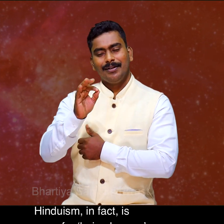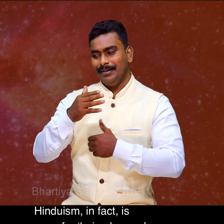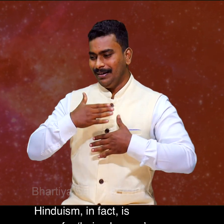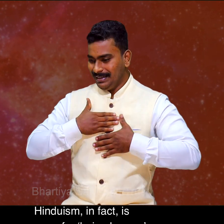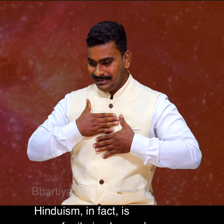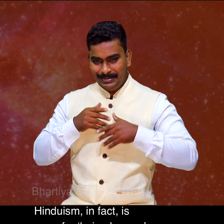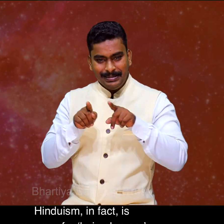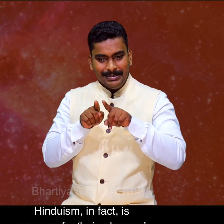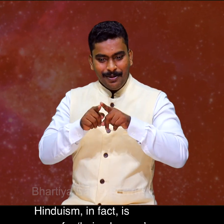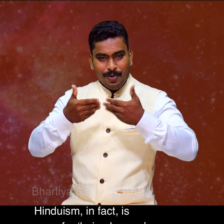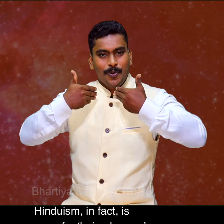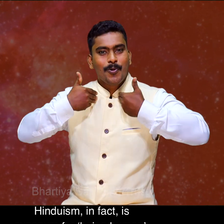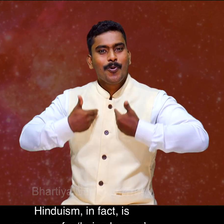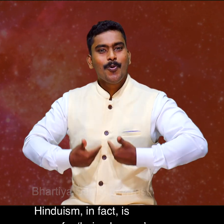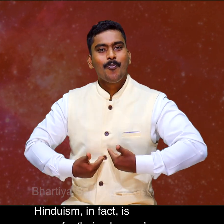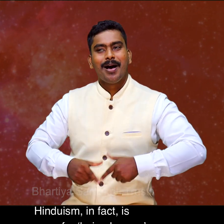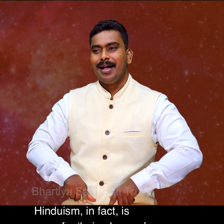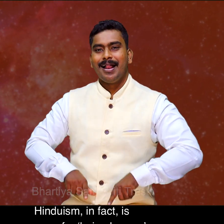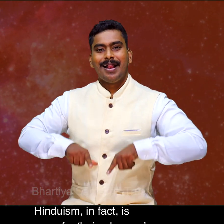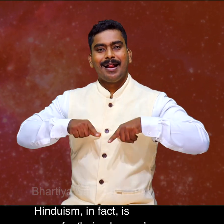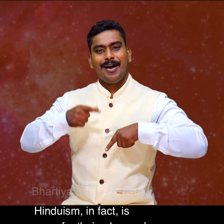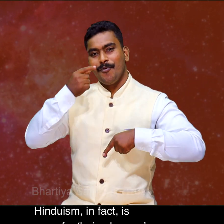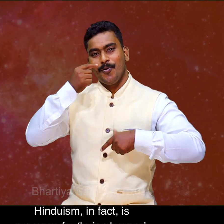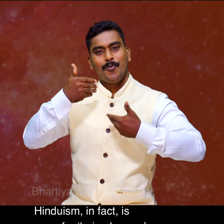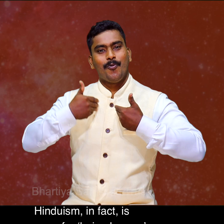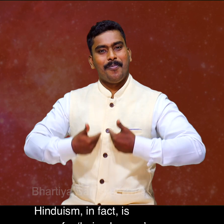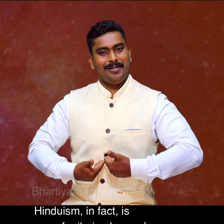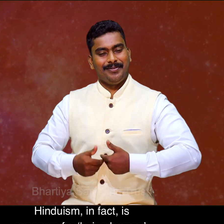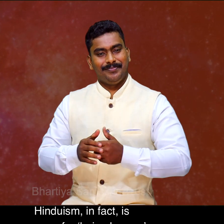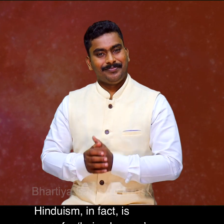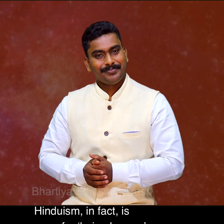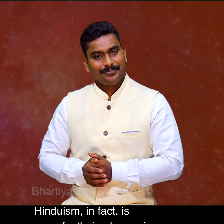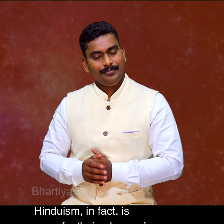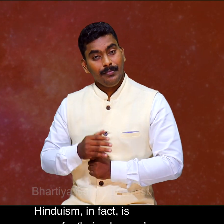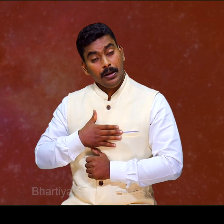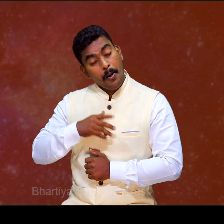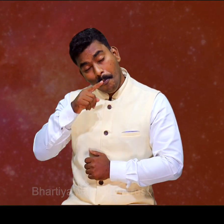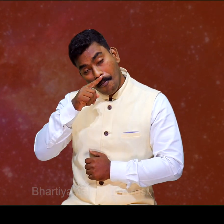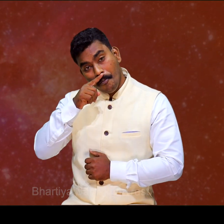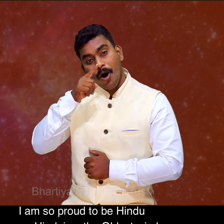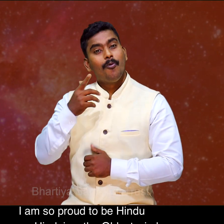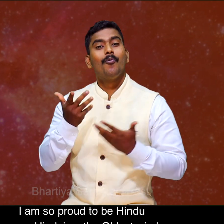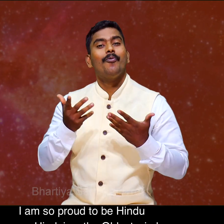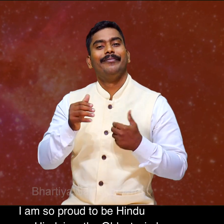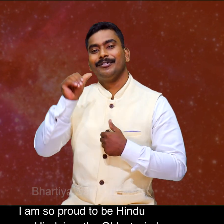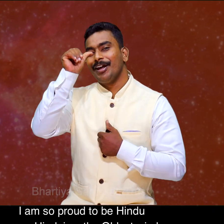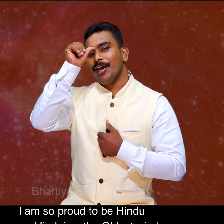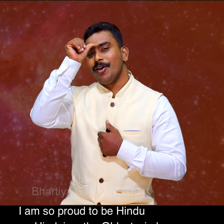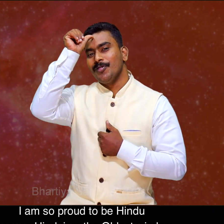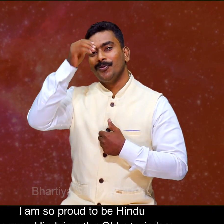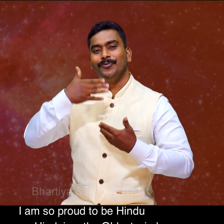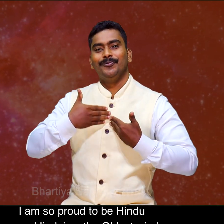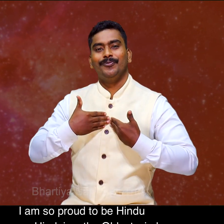Hinduism, in fact, is synonym for being human. I am so